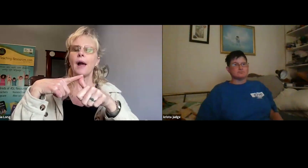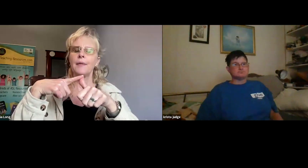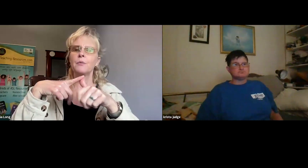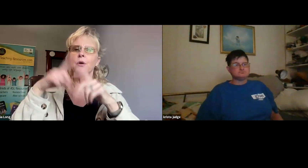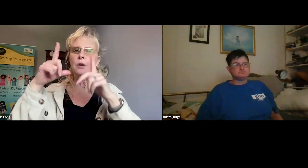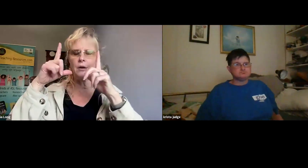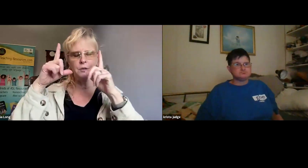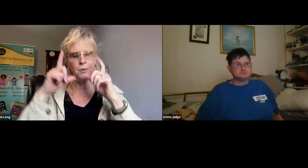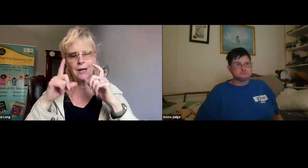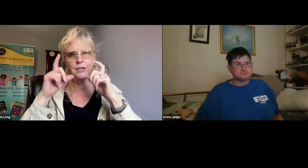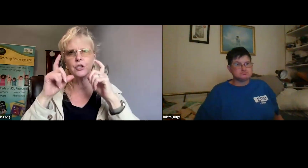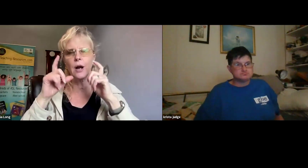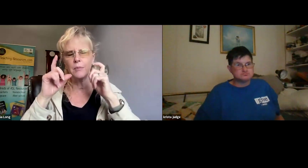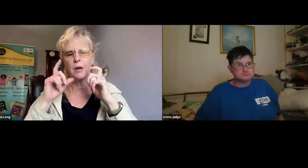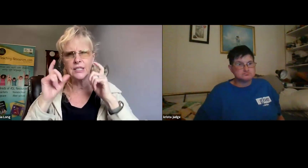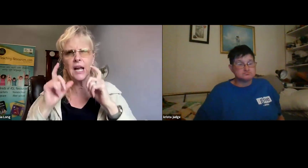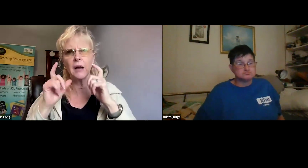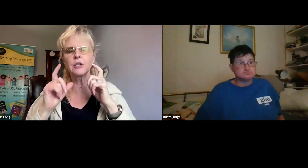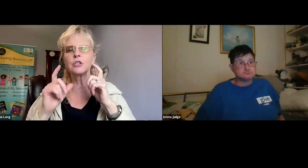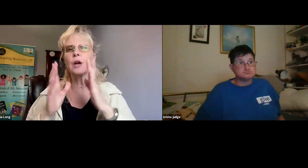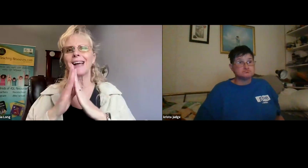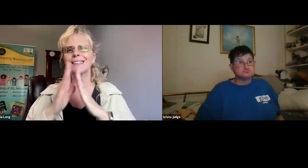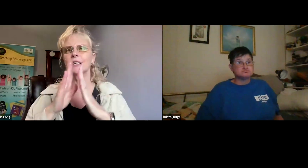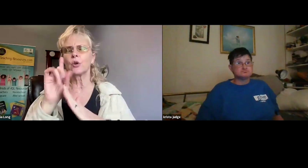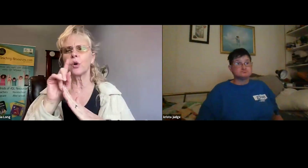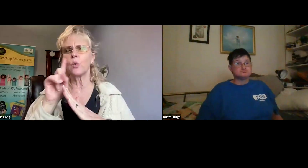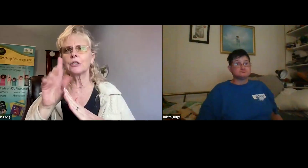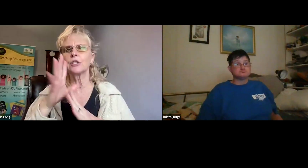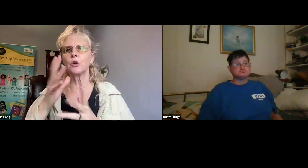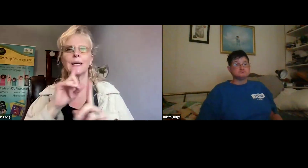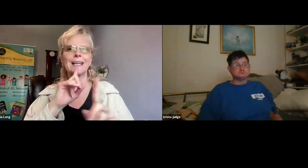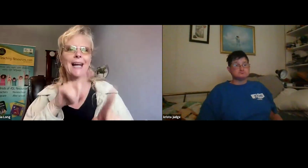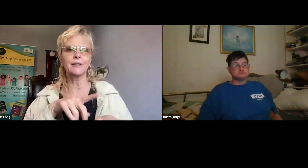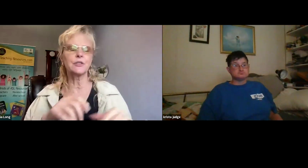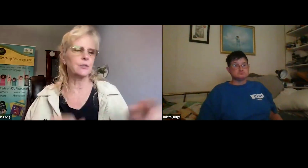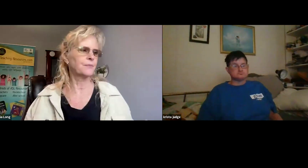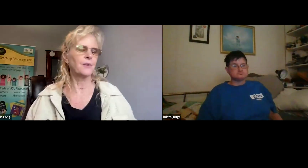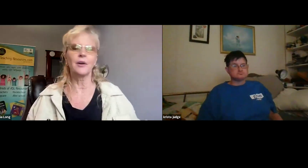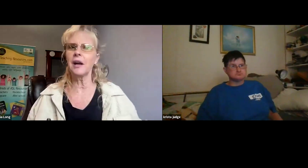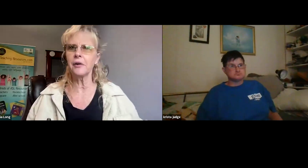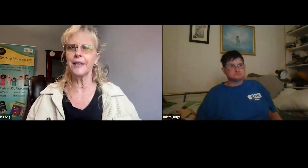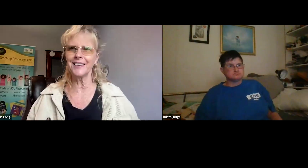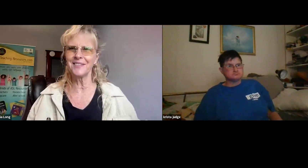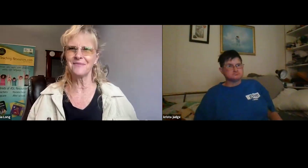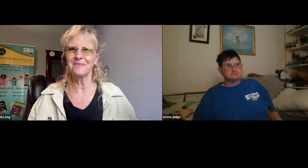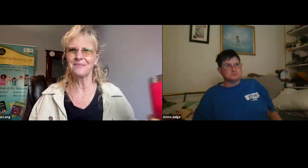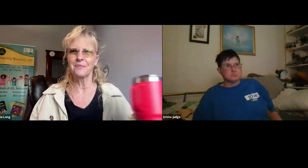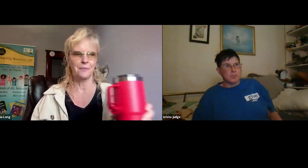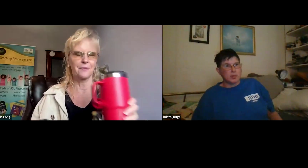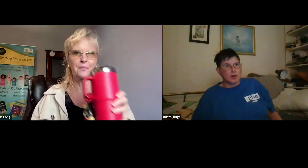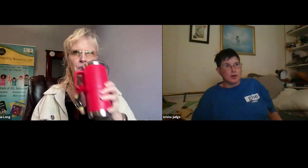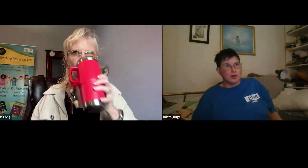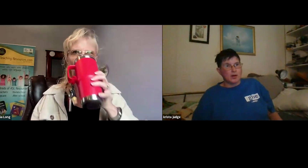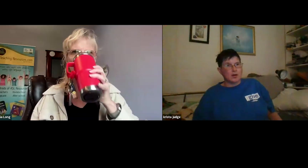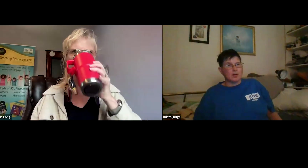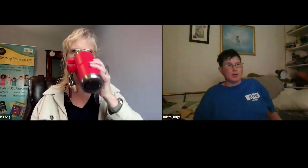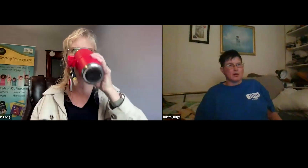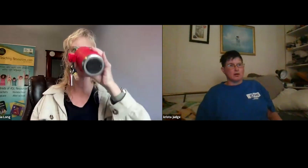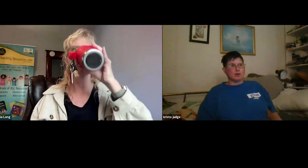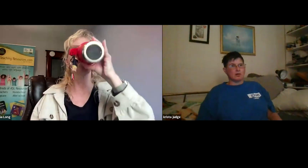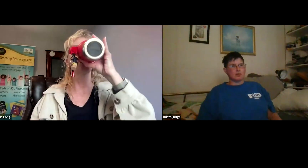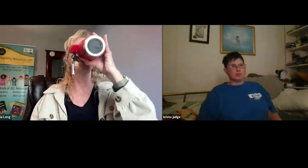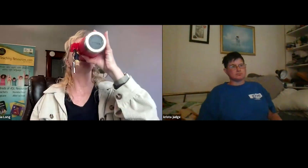Okay. And then we're going to also practice your eyebrows down because you're asking her a question you want an answer. All right, go ahead. All